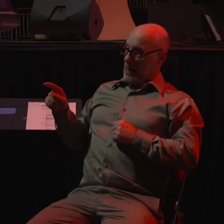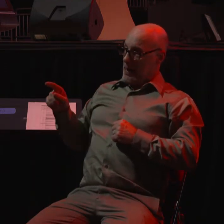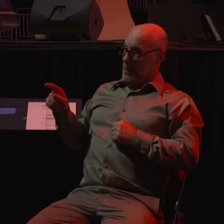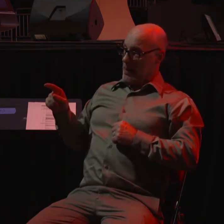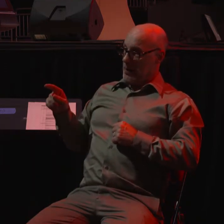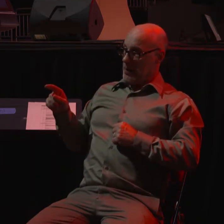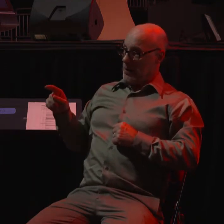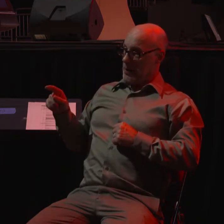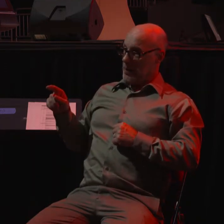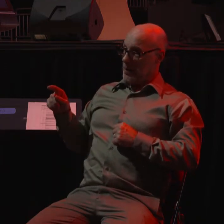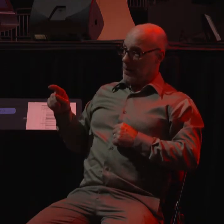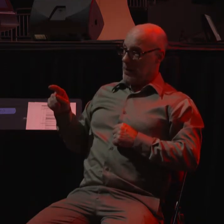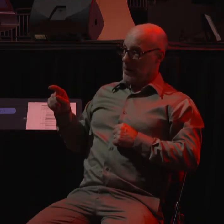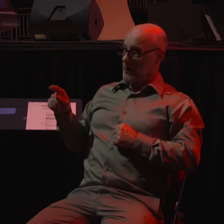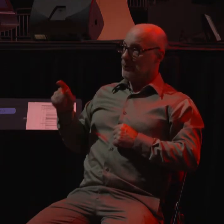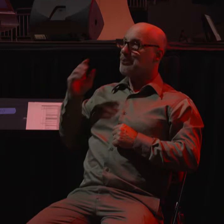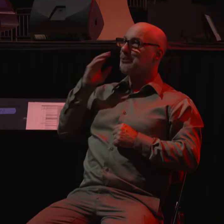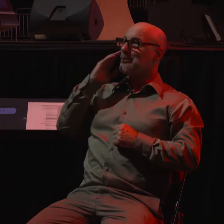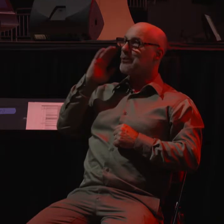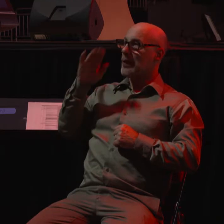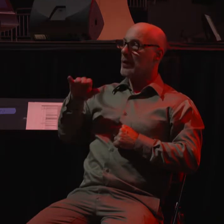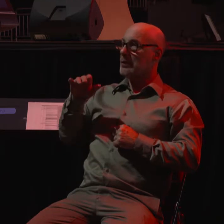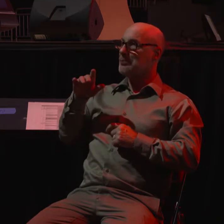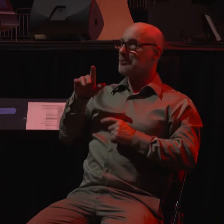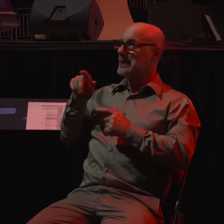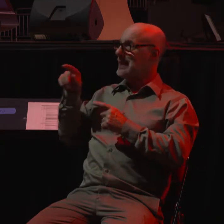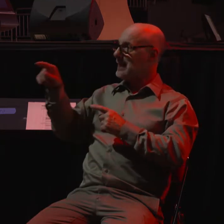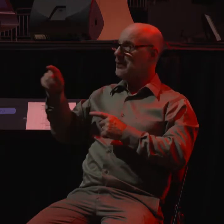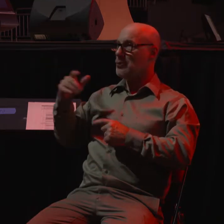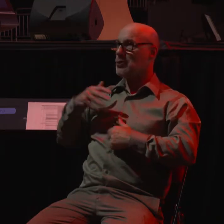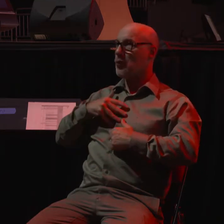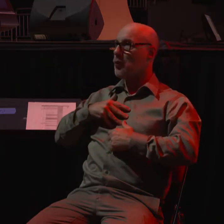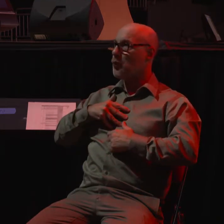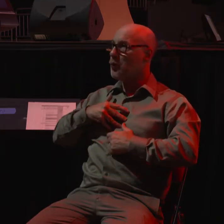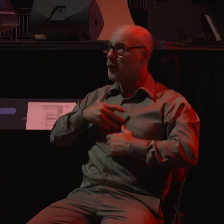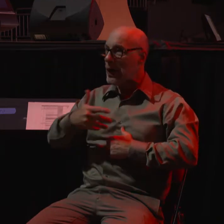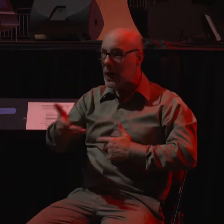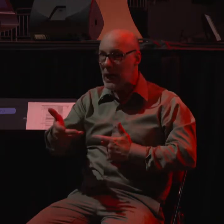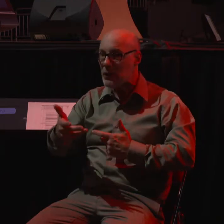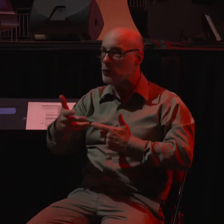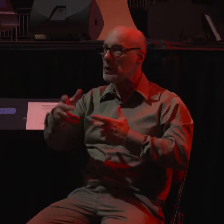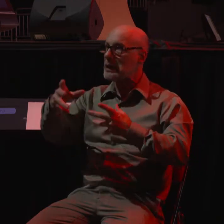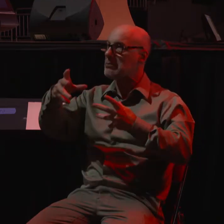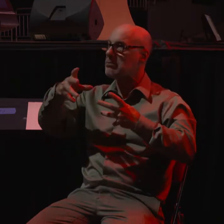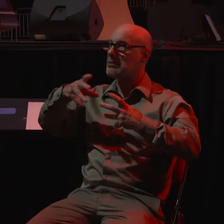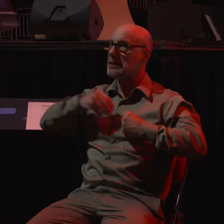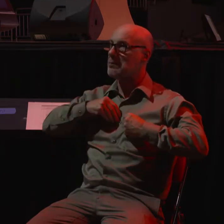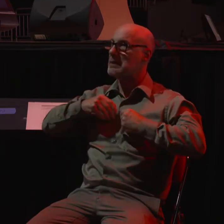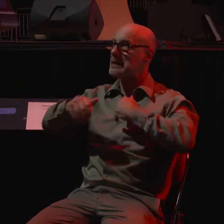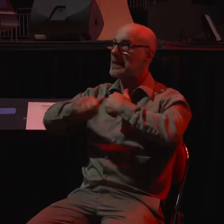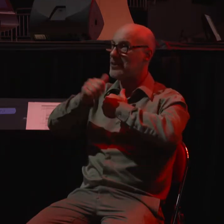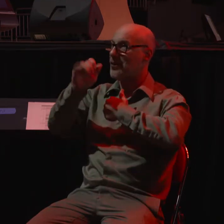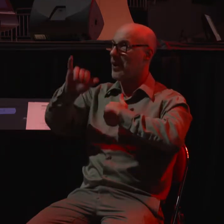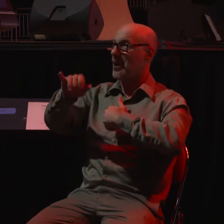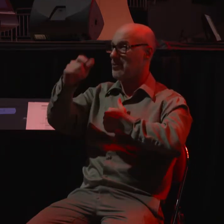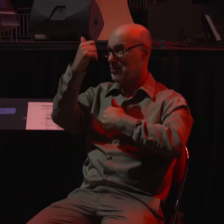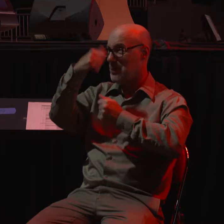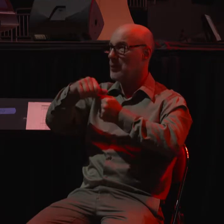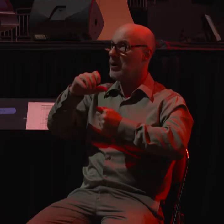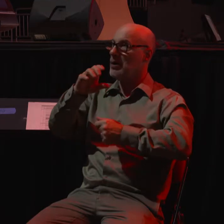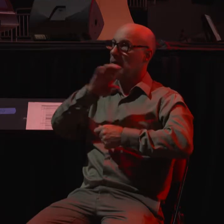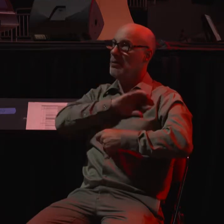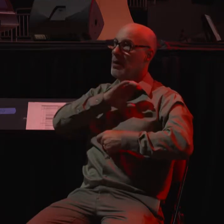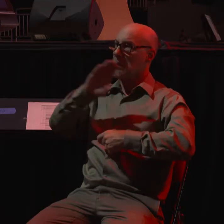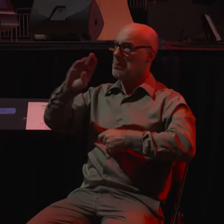putting themselves before harm's way, before Bull Connors, billy clubs, and attack dogs, and fire hoses in